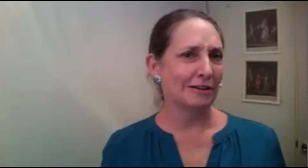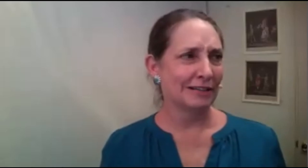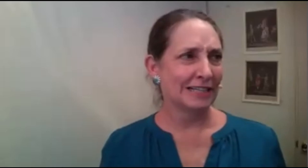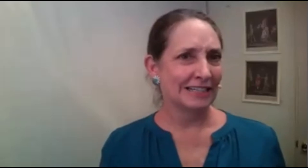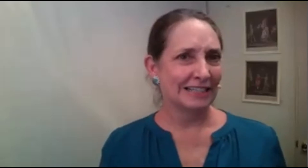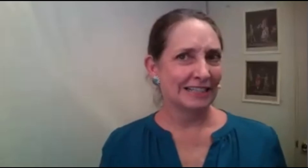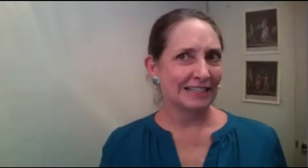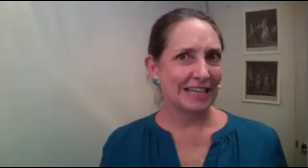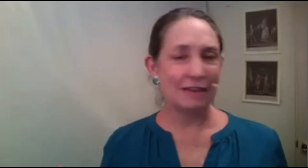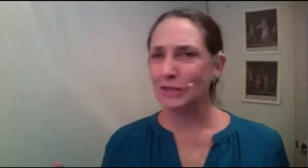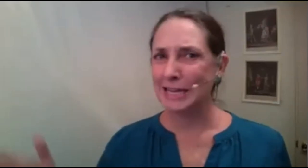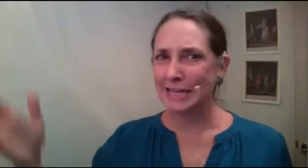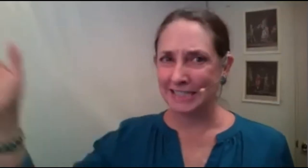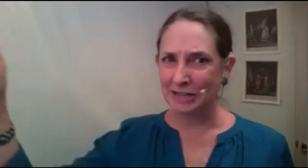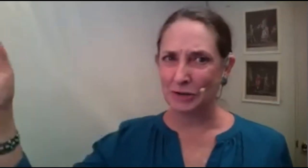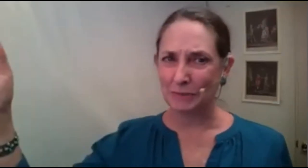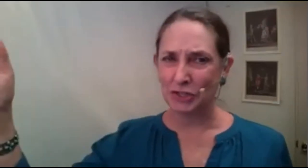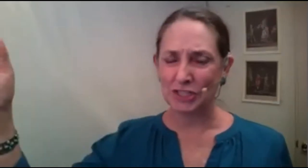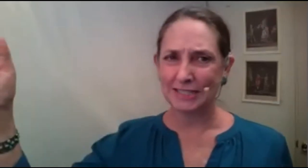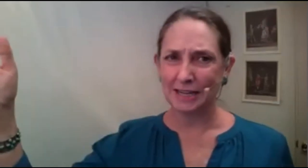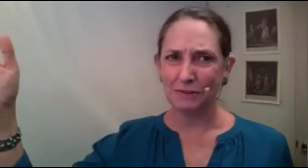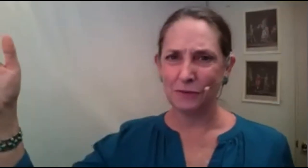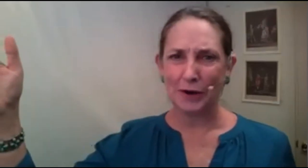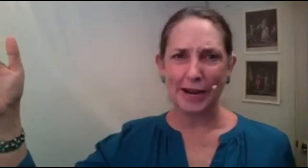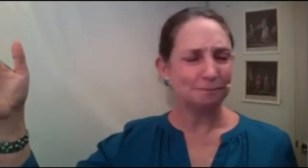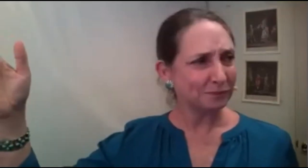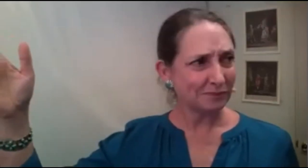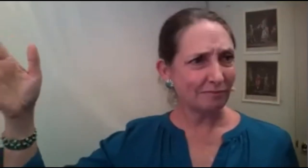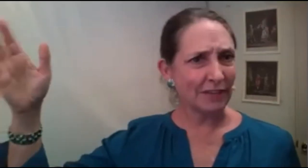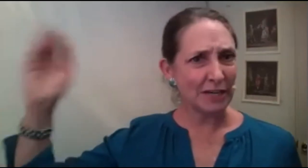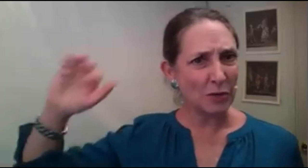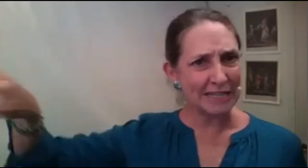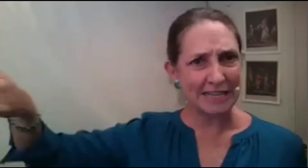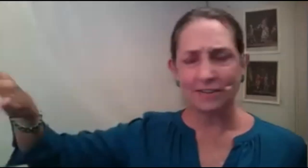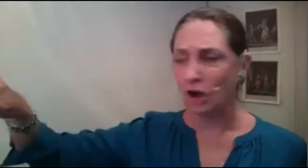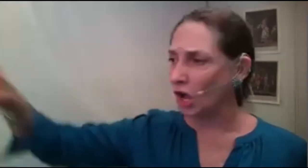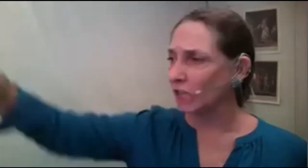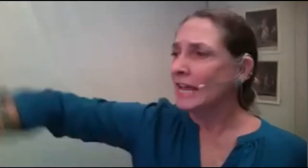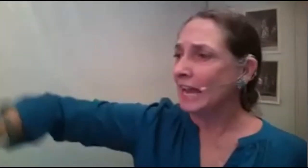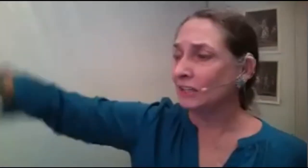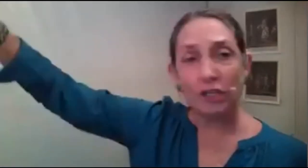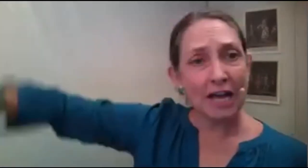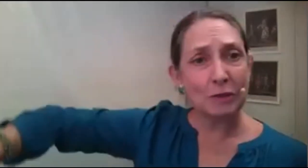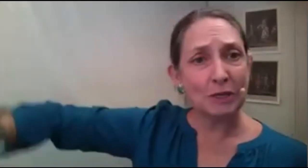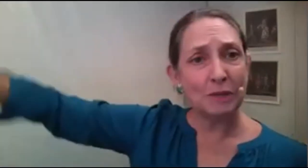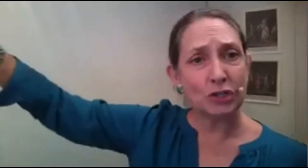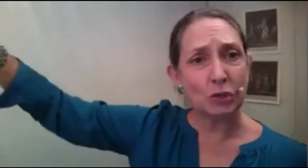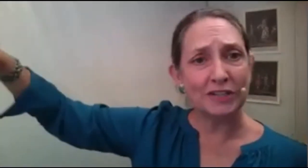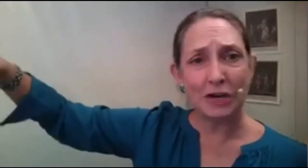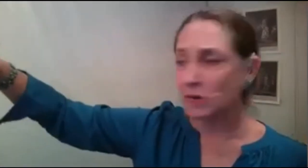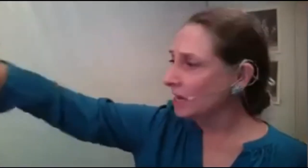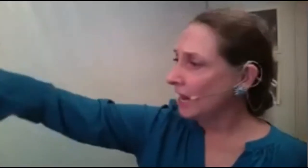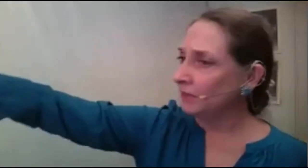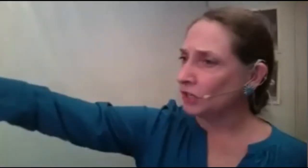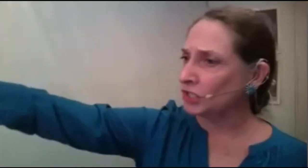there, even though he had seen her up there just a second before. And then he went to the end of the hall and looked out the big picture